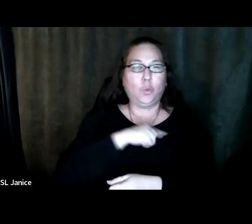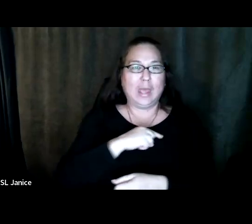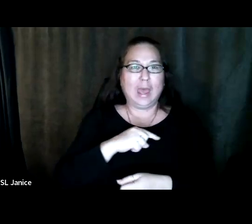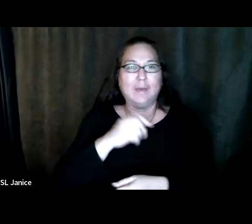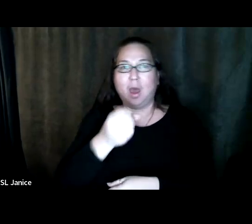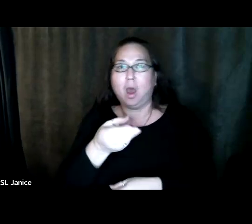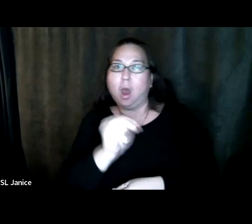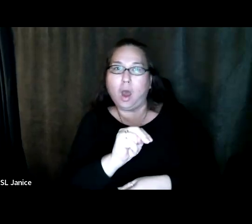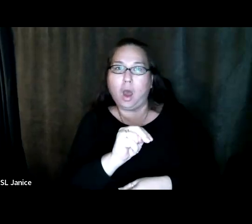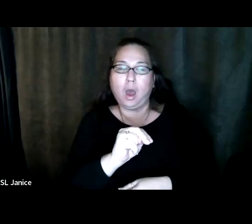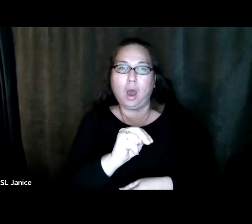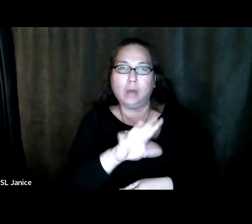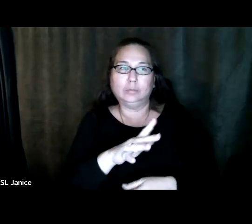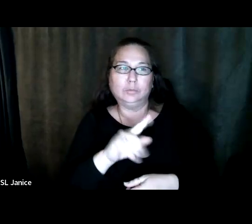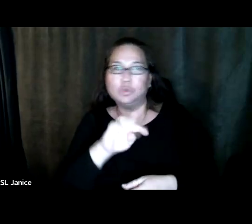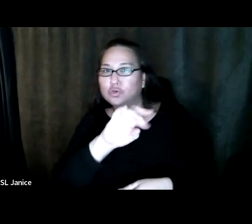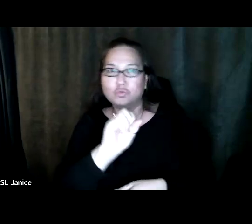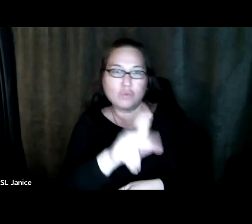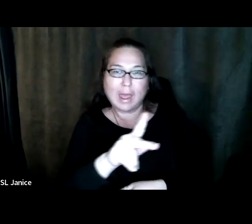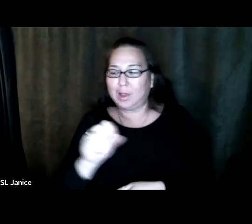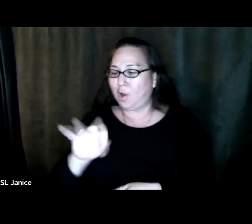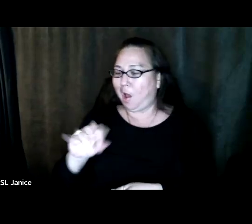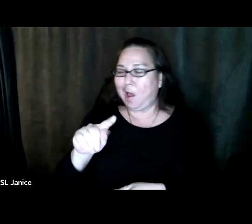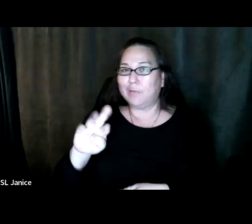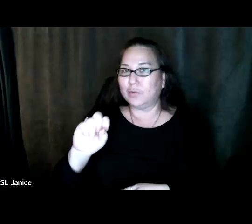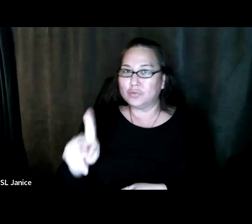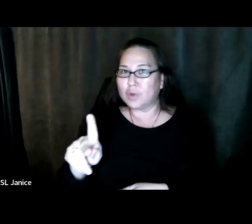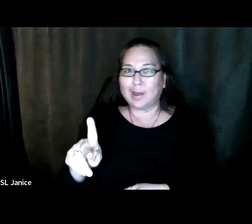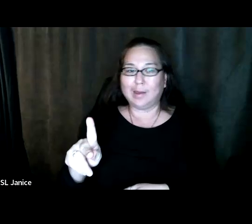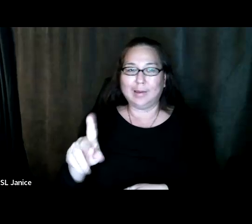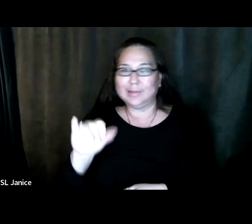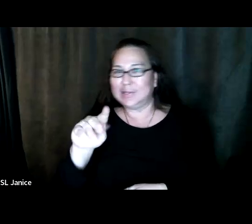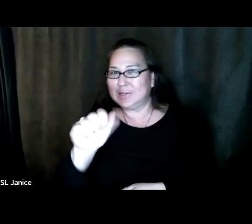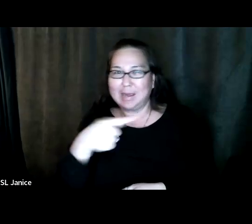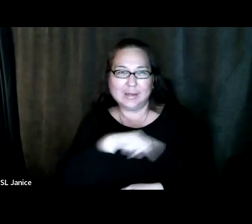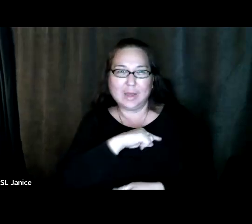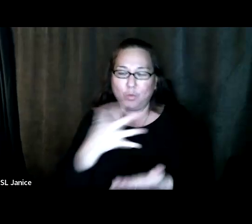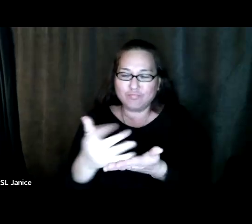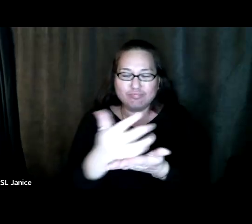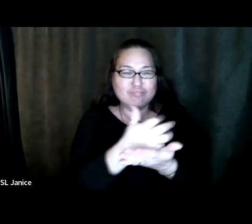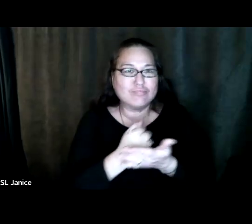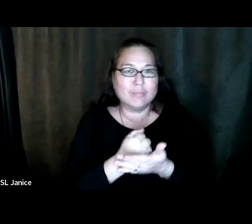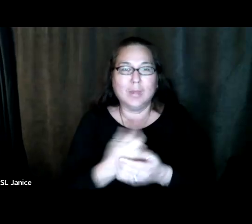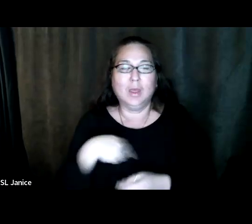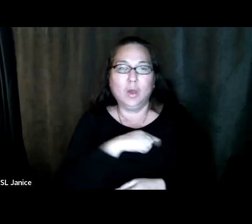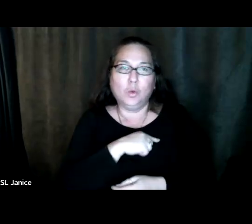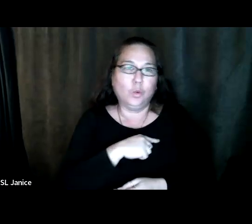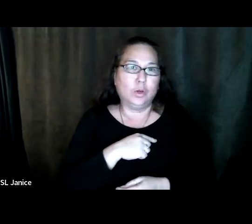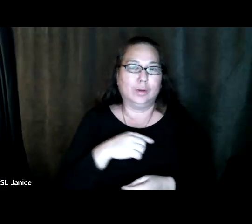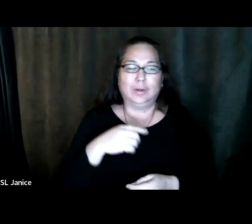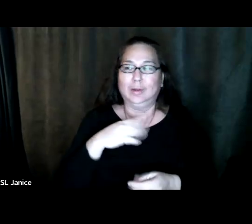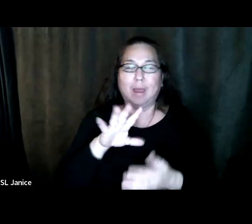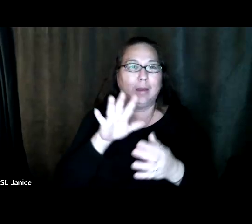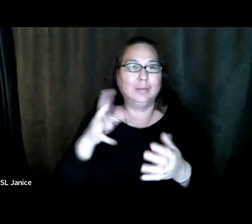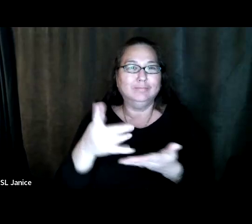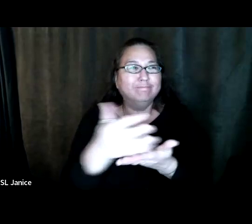specifically. So the plan for us now is to convene working groups of our school leaders and other stakeholders, maybe teachers.